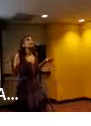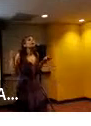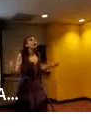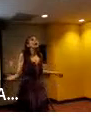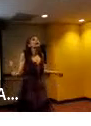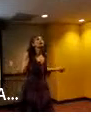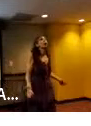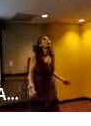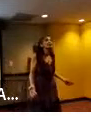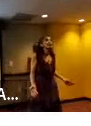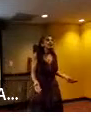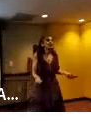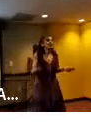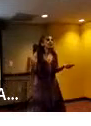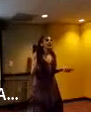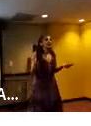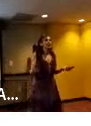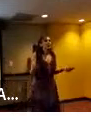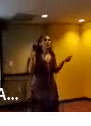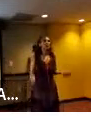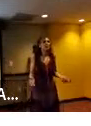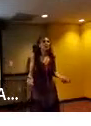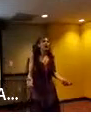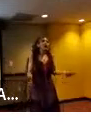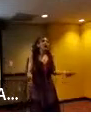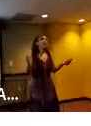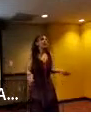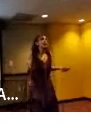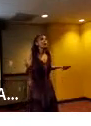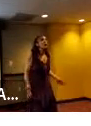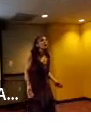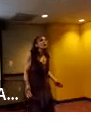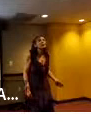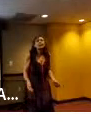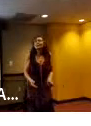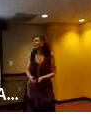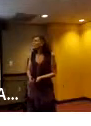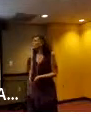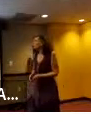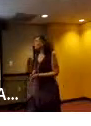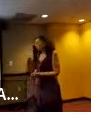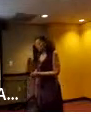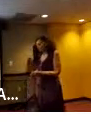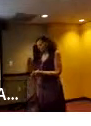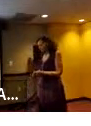gave me this joyous moment to spend here with you.